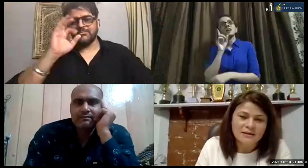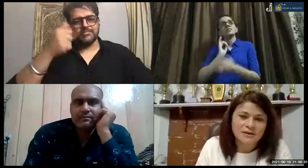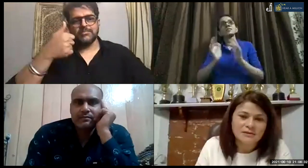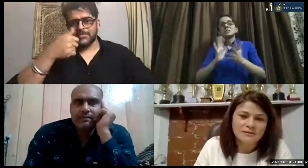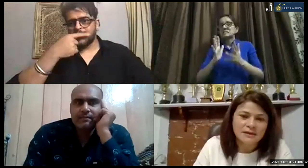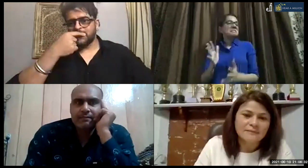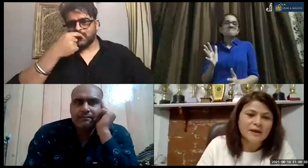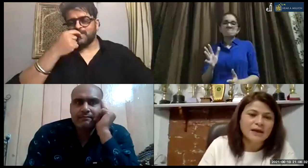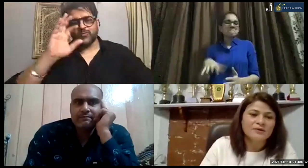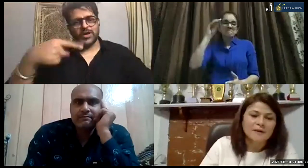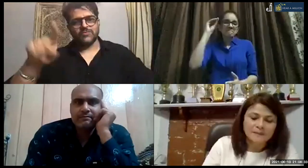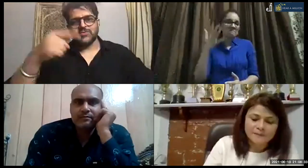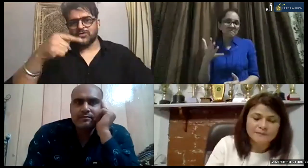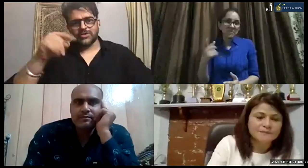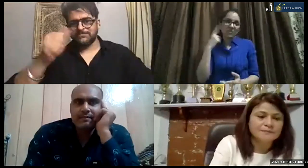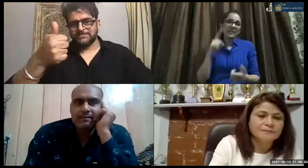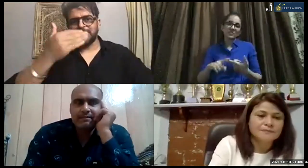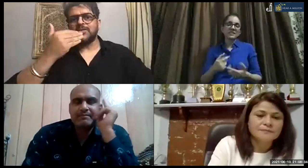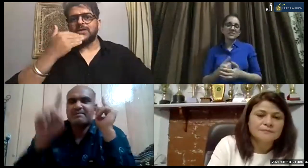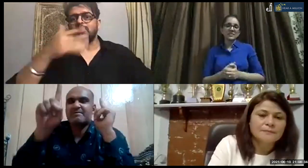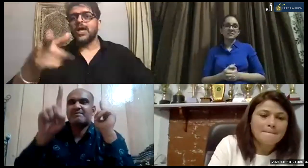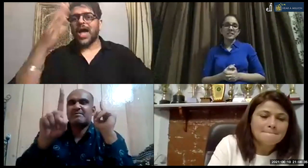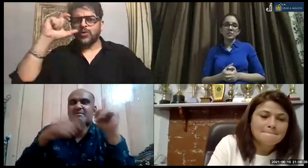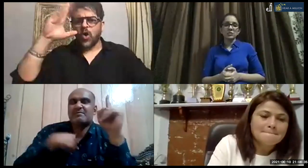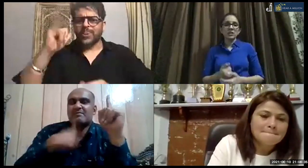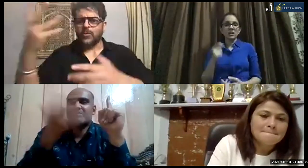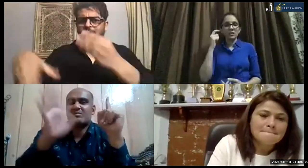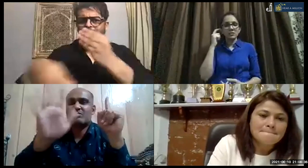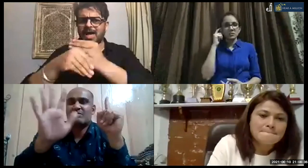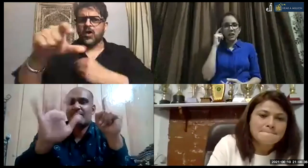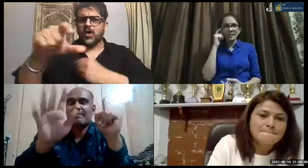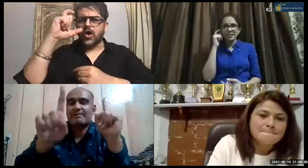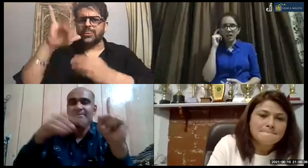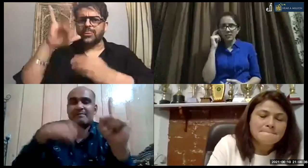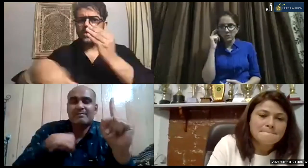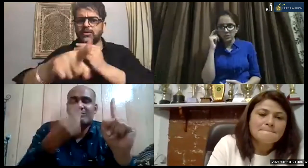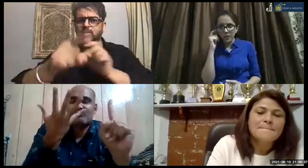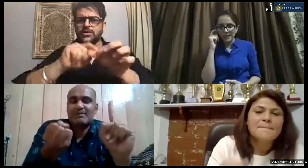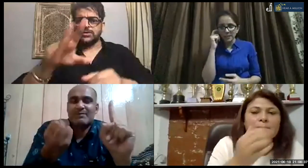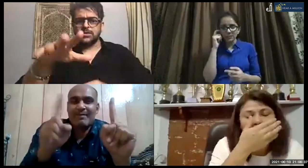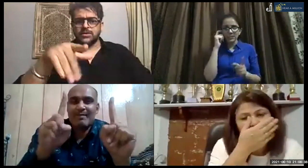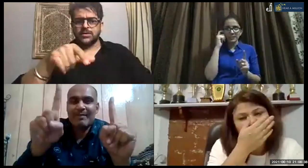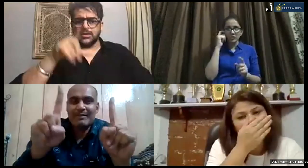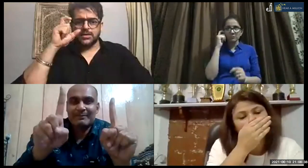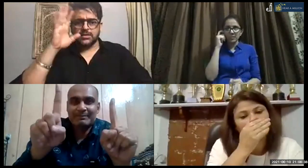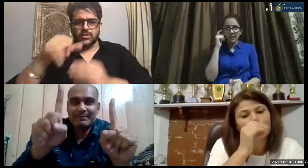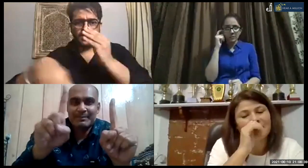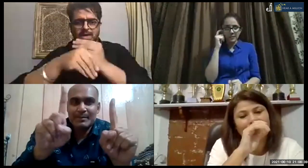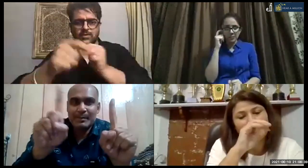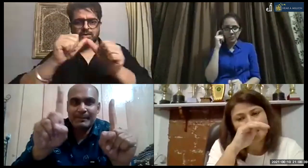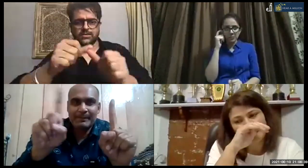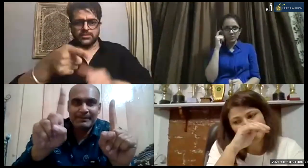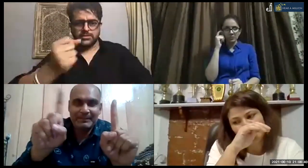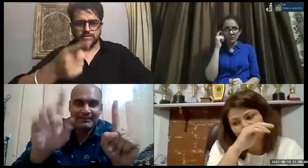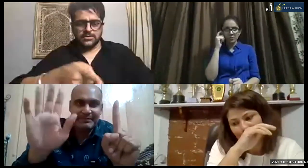engaging. Yeah, I agree. Right. Thank you. I I think Aarti wants to add something, and Shafiq, I would